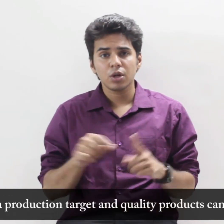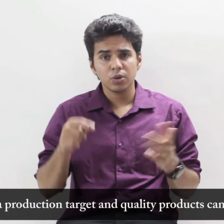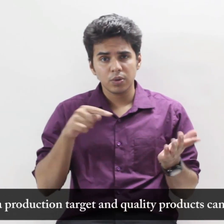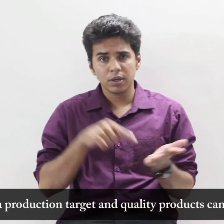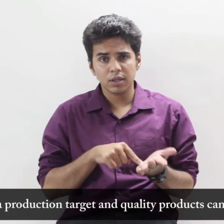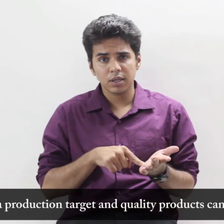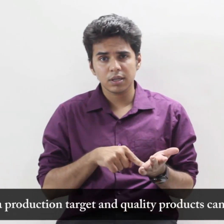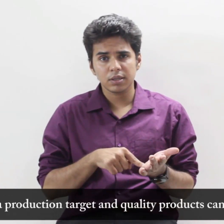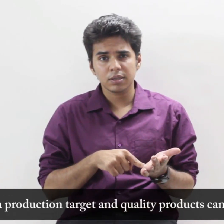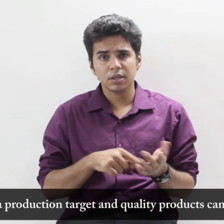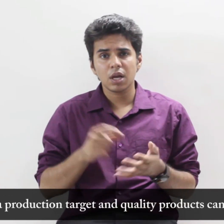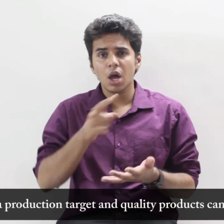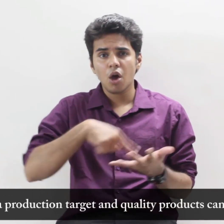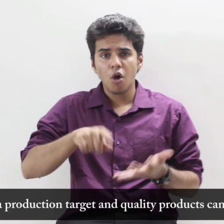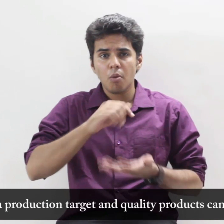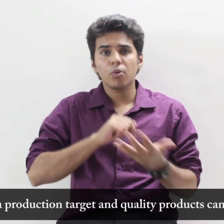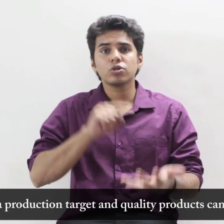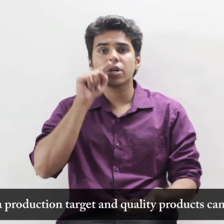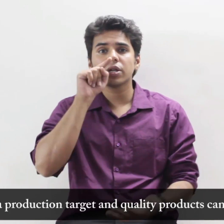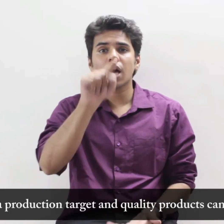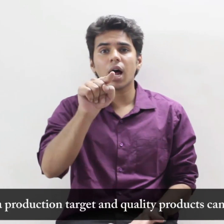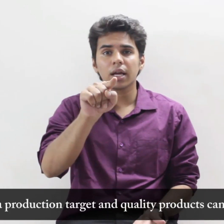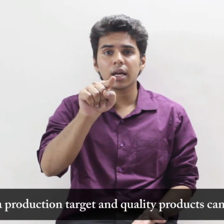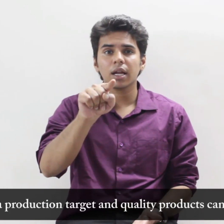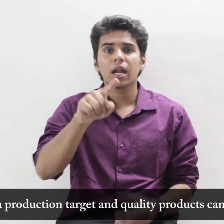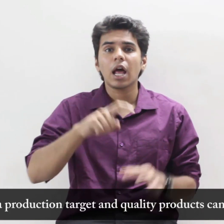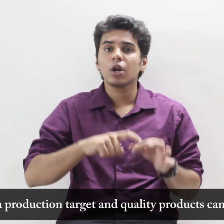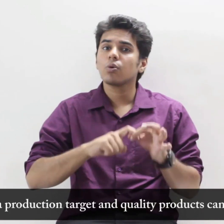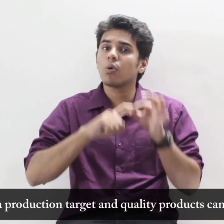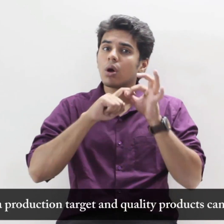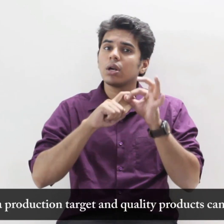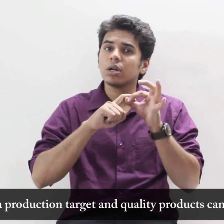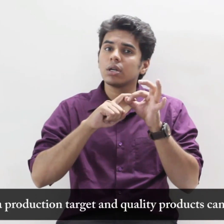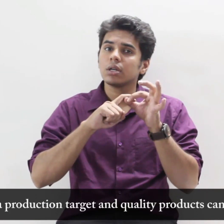By doing so, a production target and quality products can be produced.